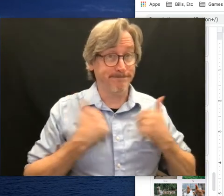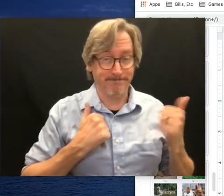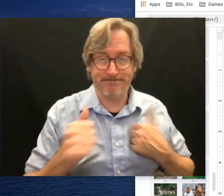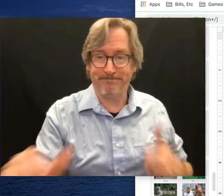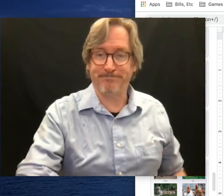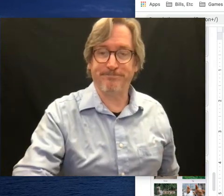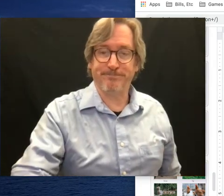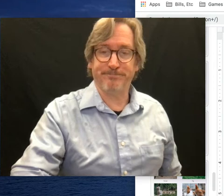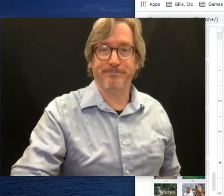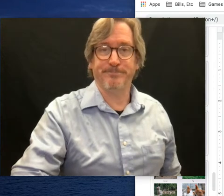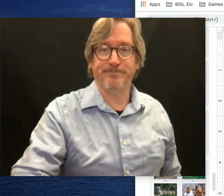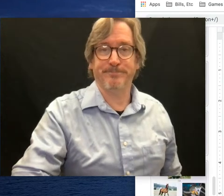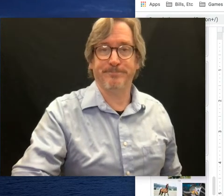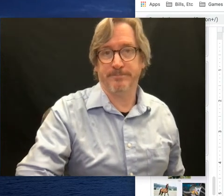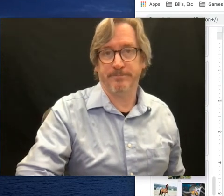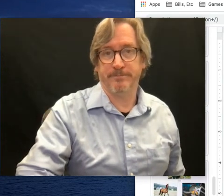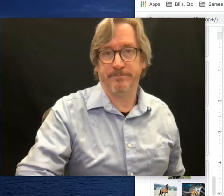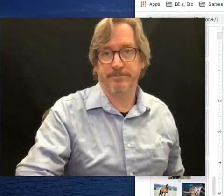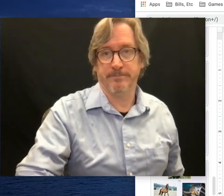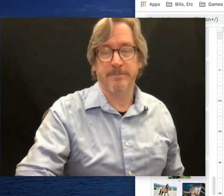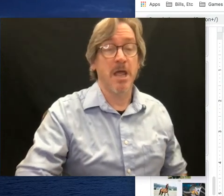gorilla,